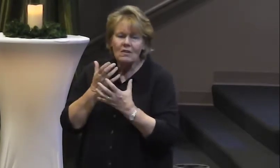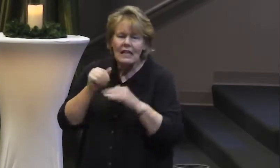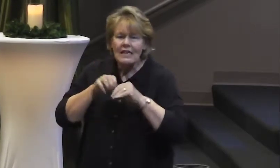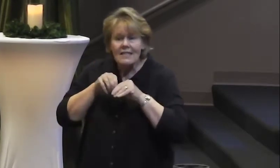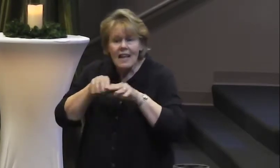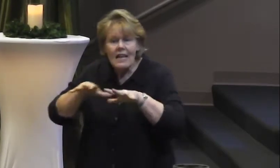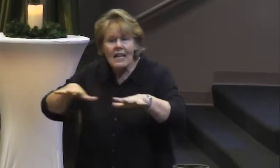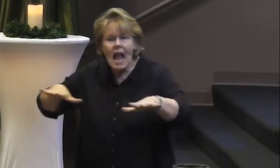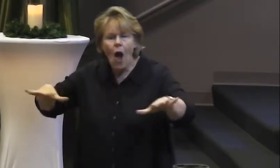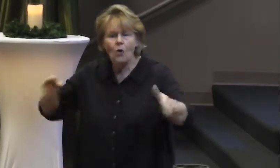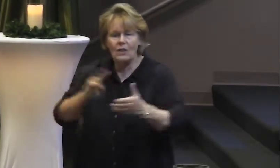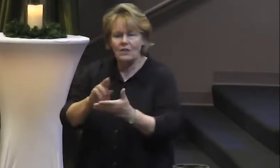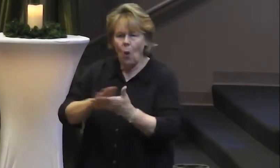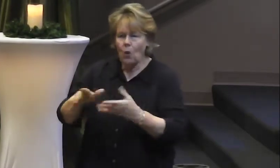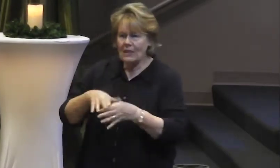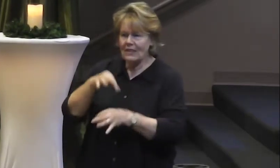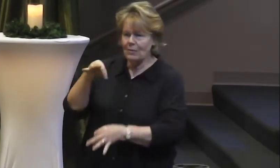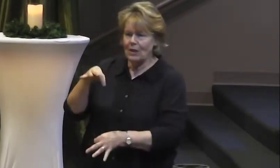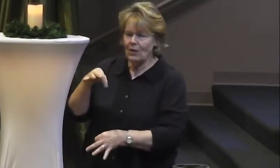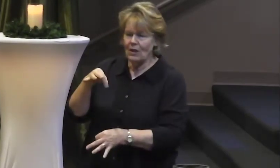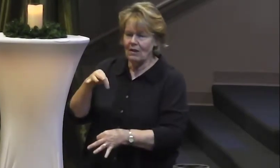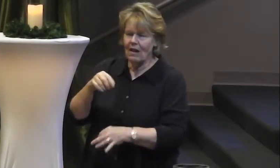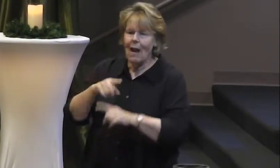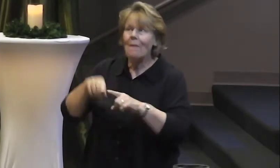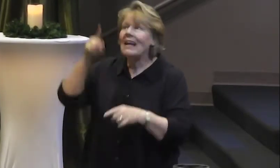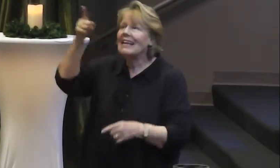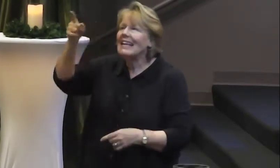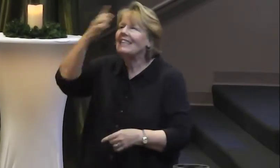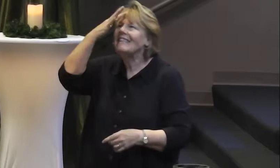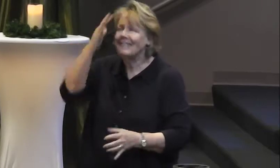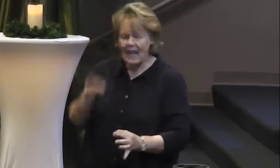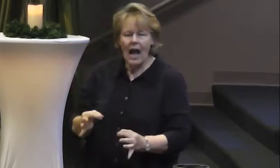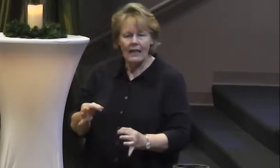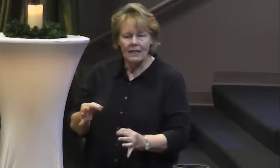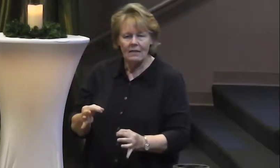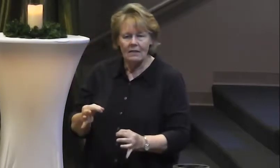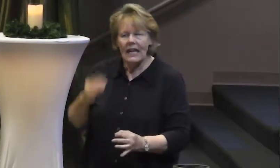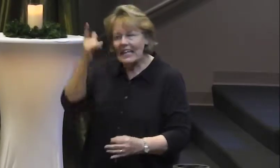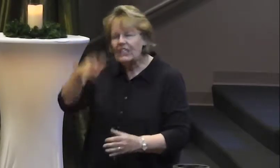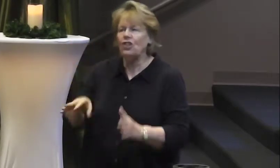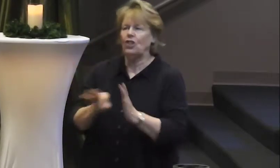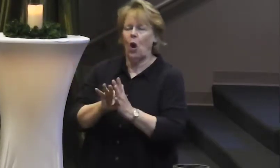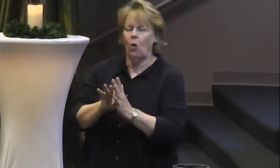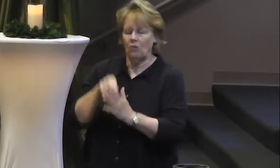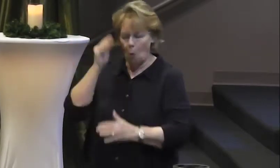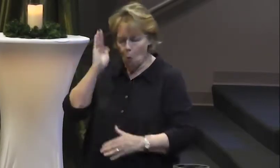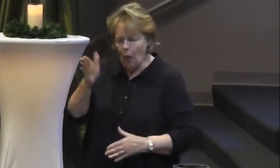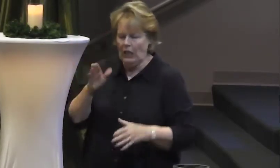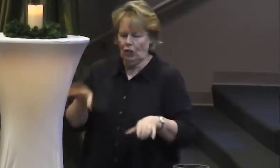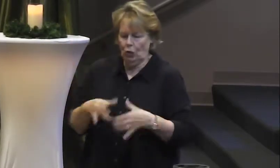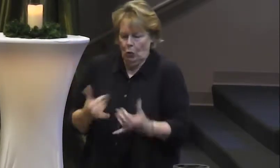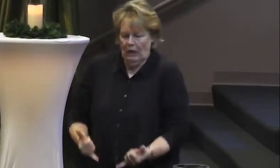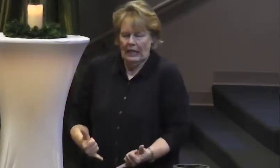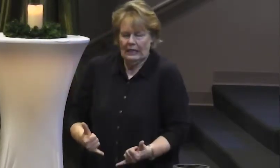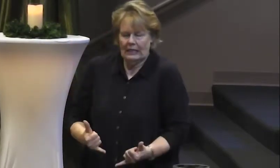radically displaced in one confining, even crushing place to make